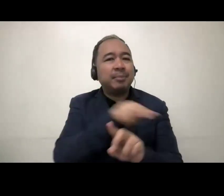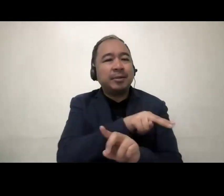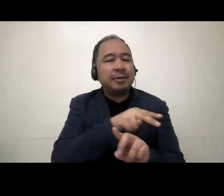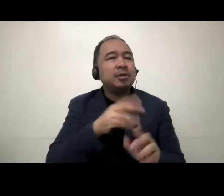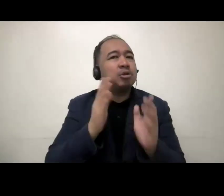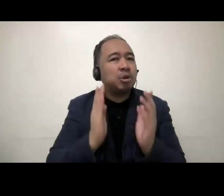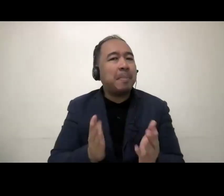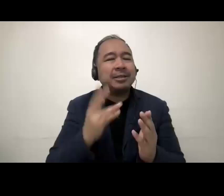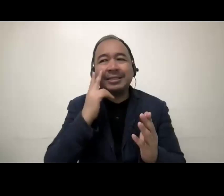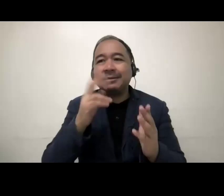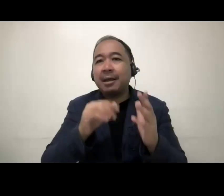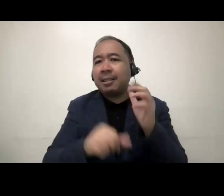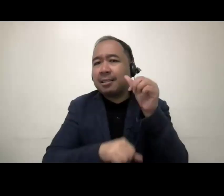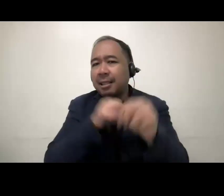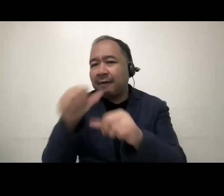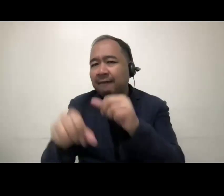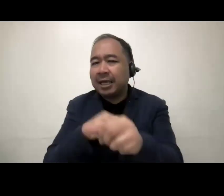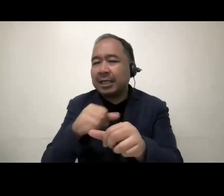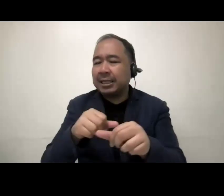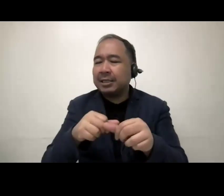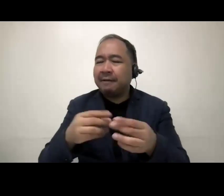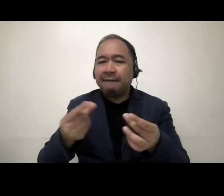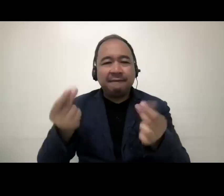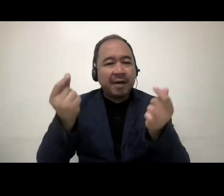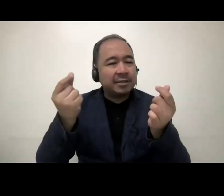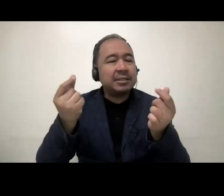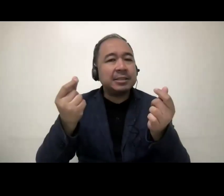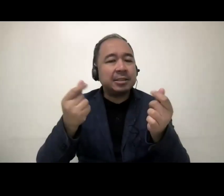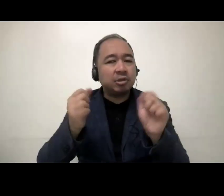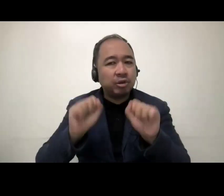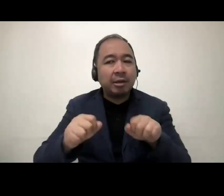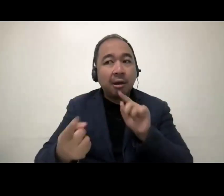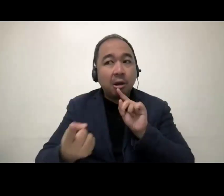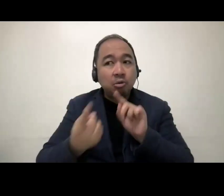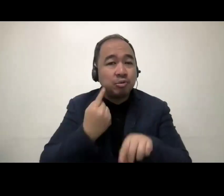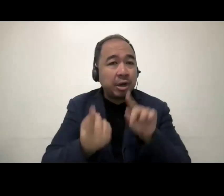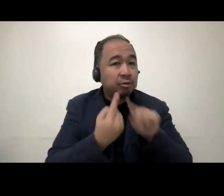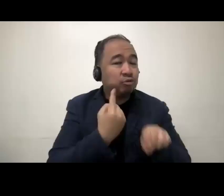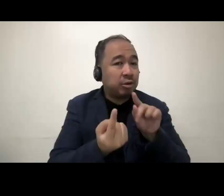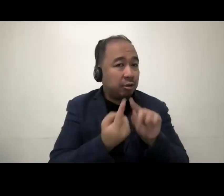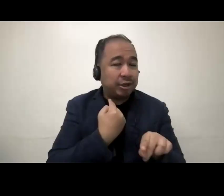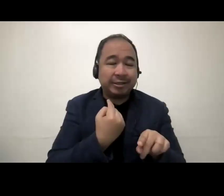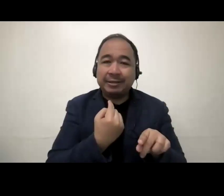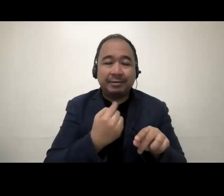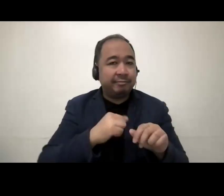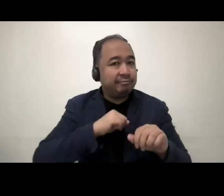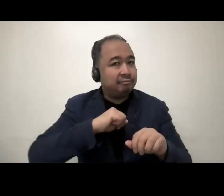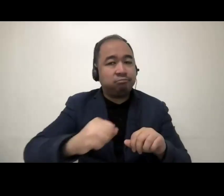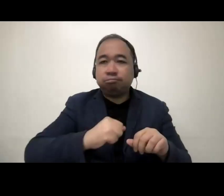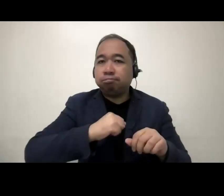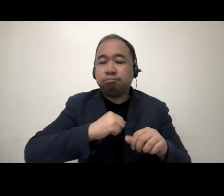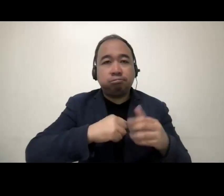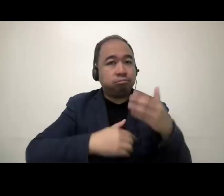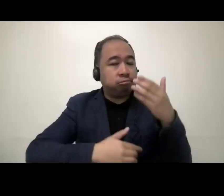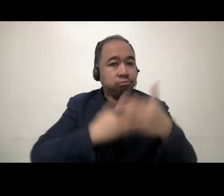this quite carefully so that we can ensure that redress is done at the quickest,